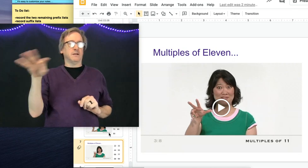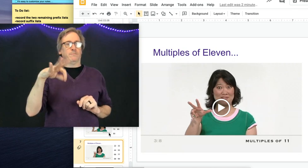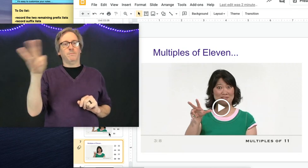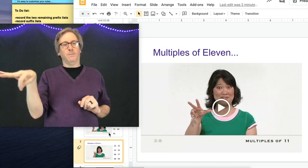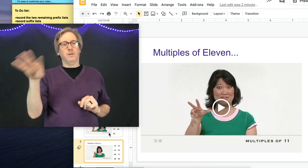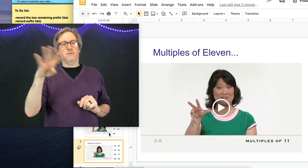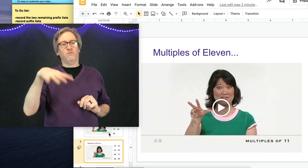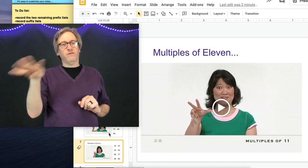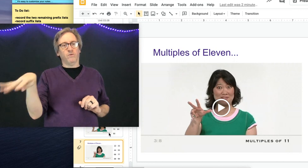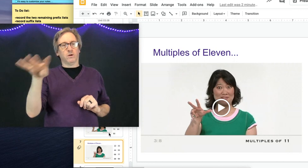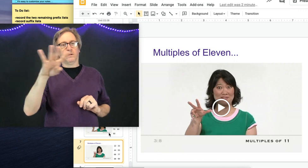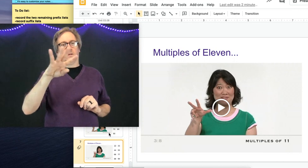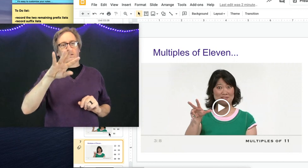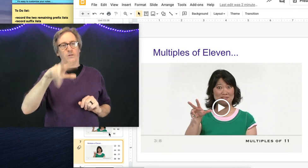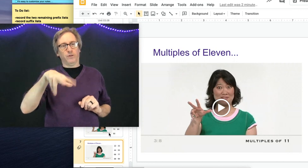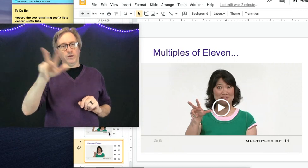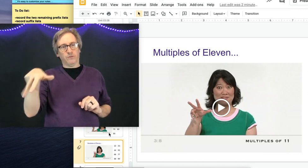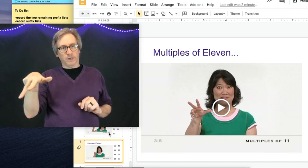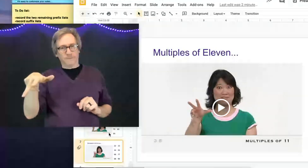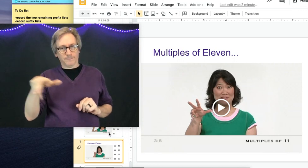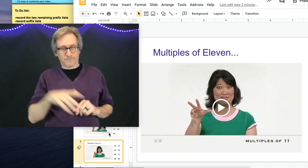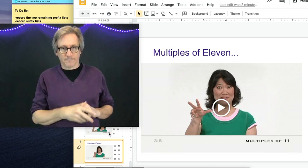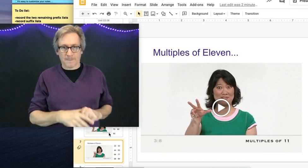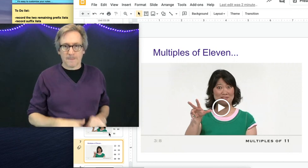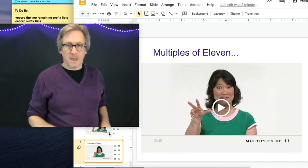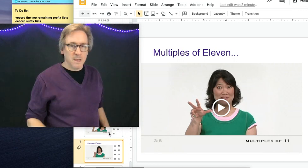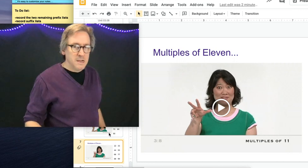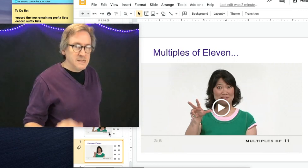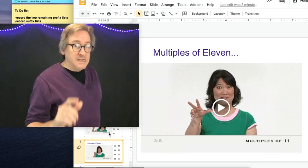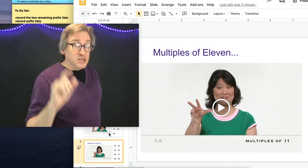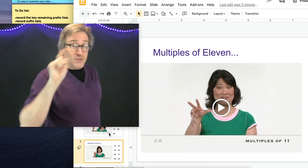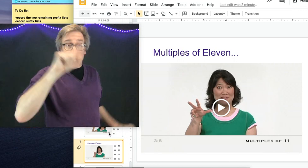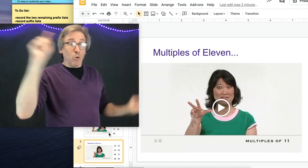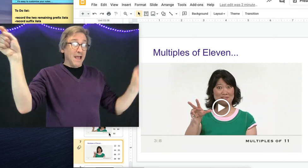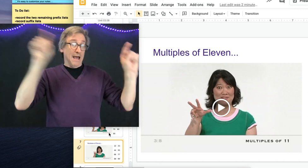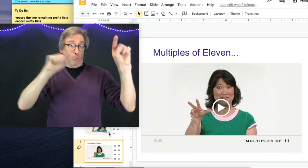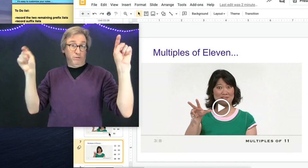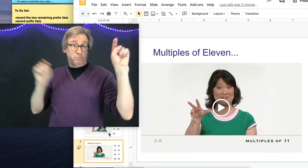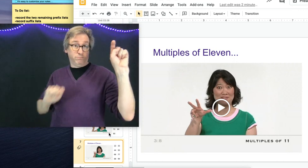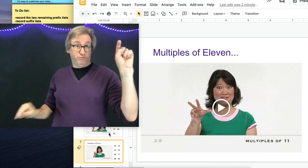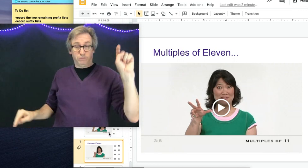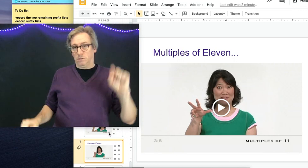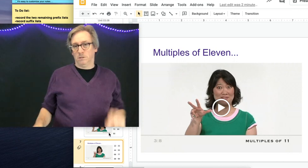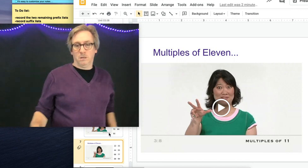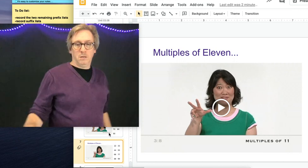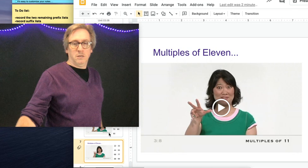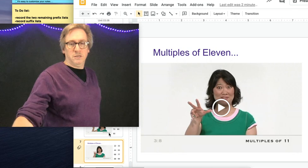to the outside. 44, 33. So that will help